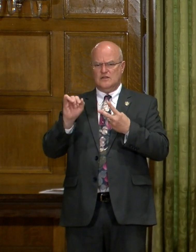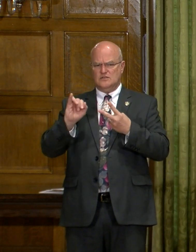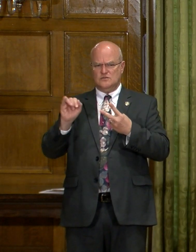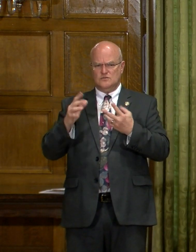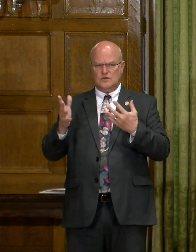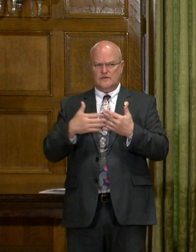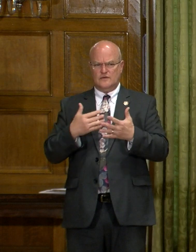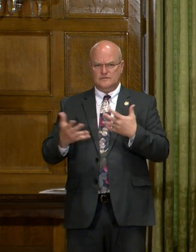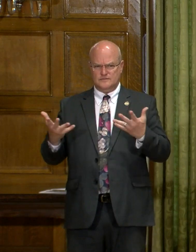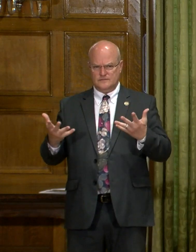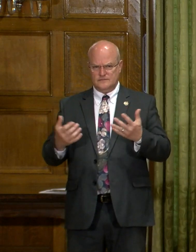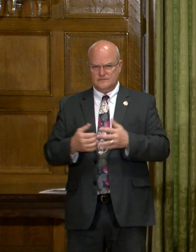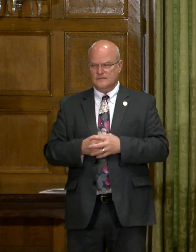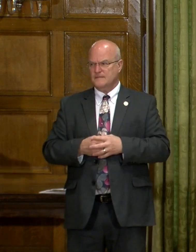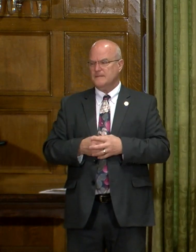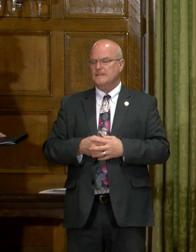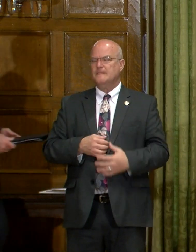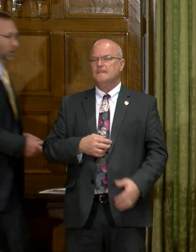health insurance?